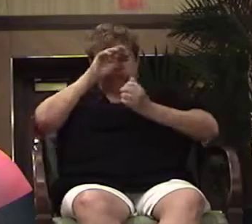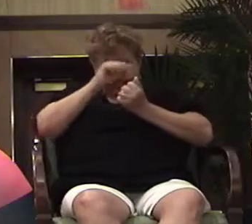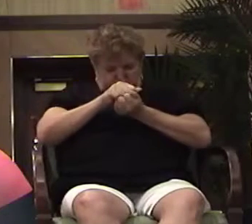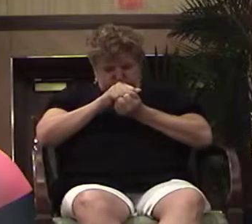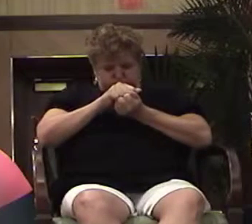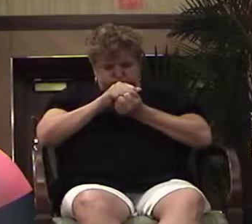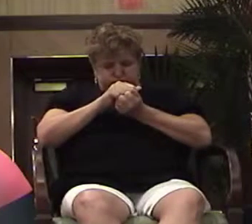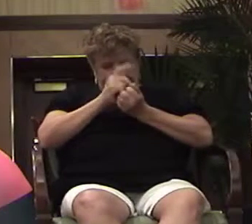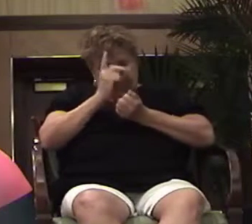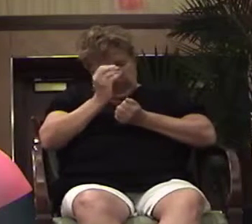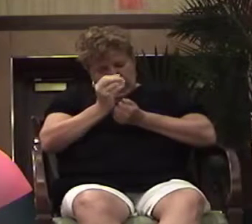And my mother,